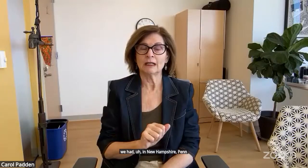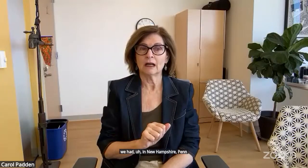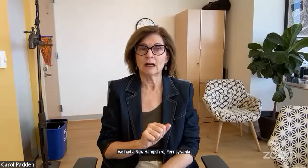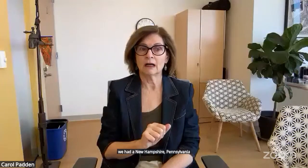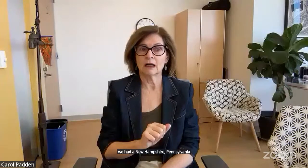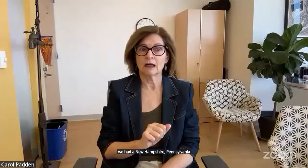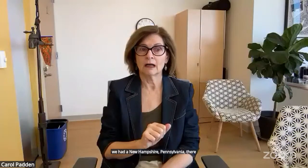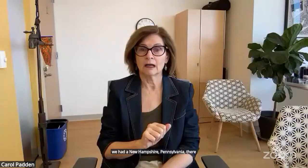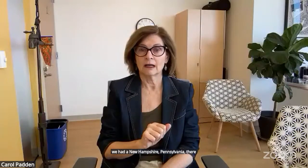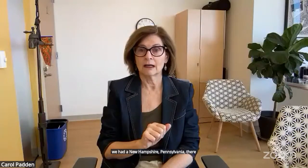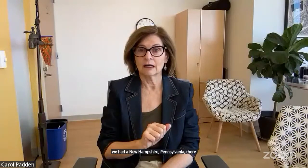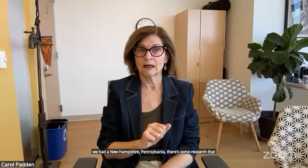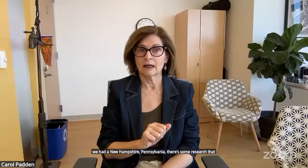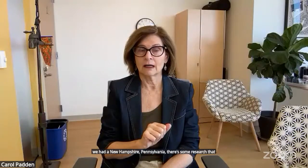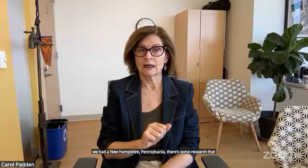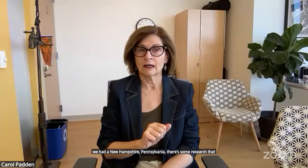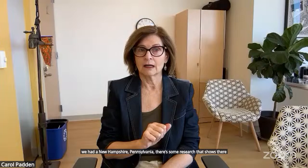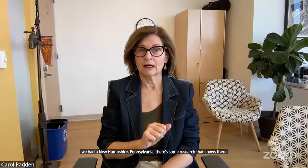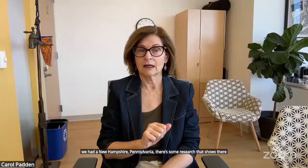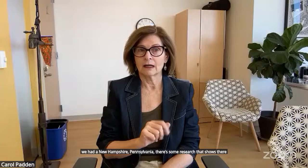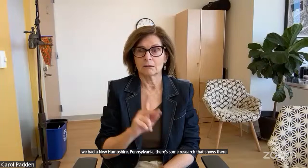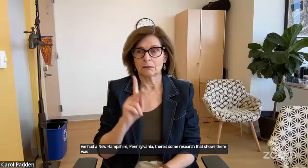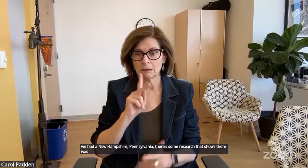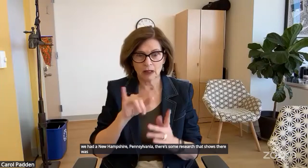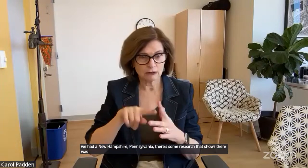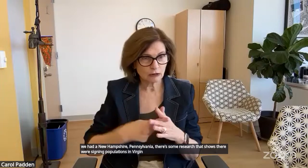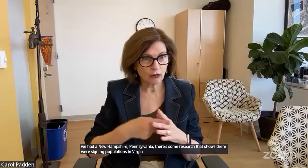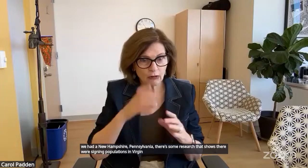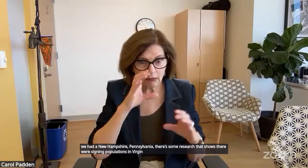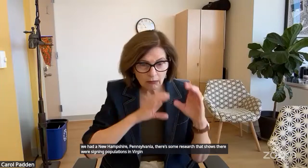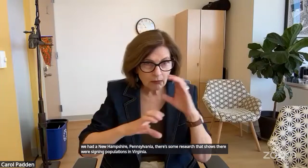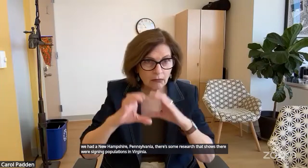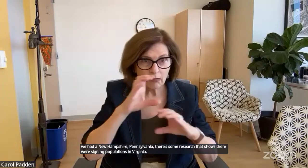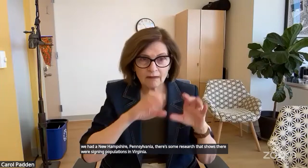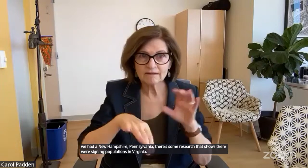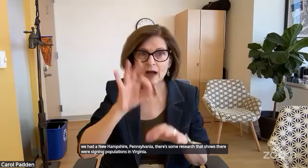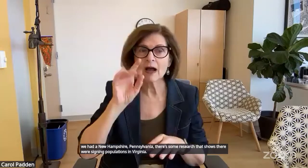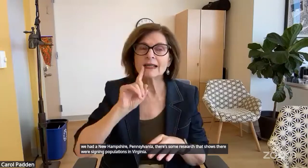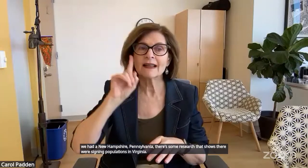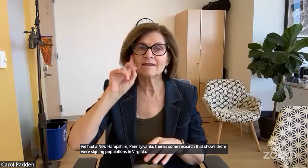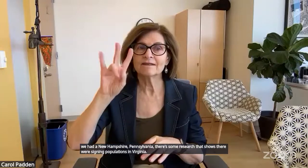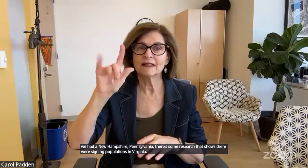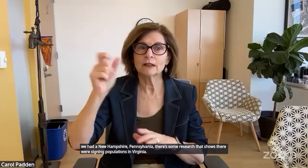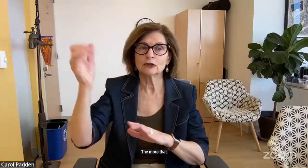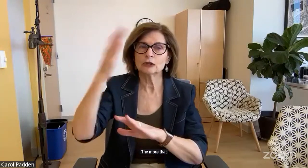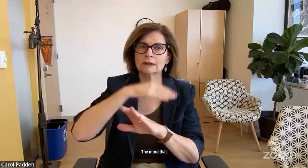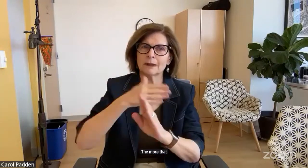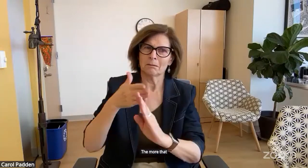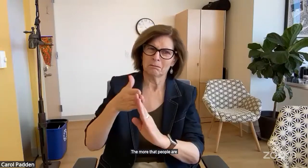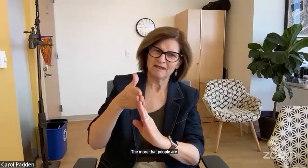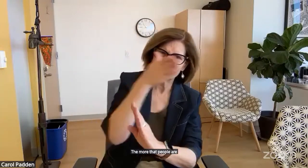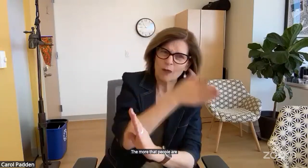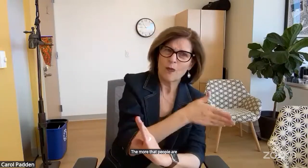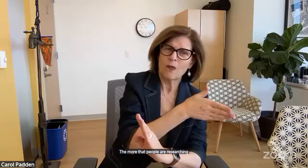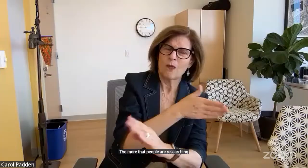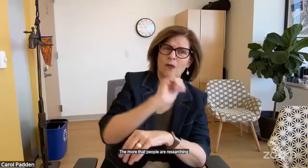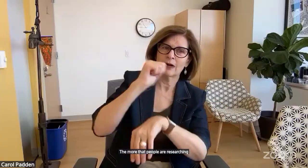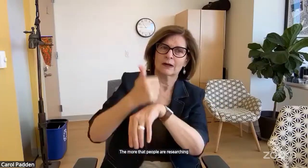There's some research that shows there was signing populations in Virginia. The more that people are researching, they're finding that there